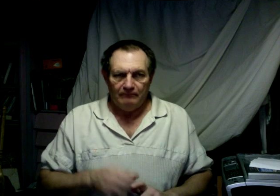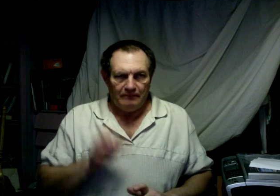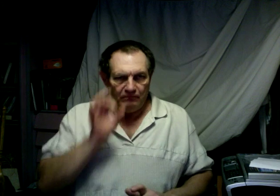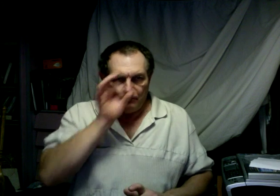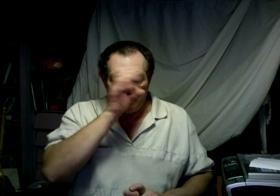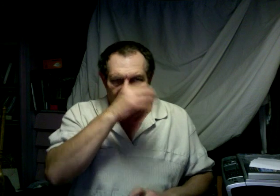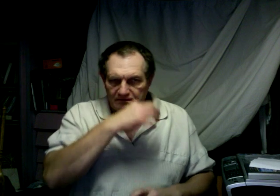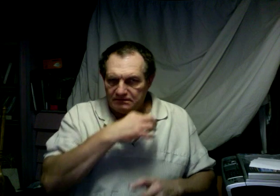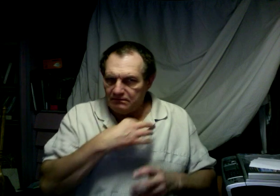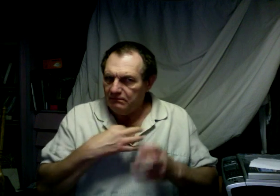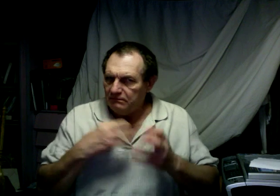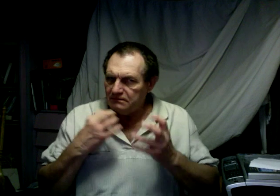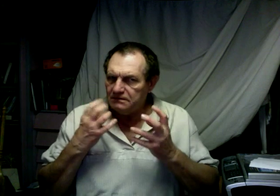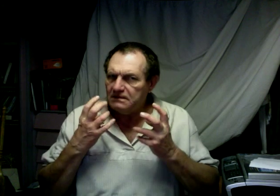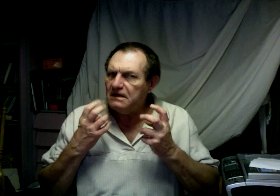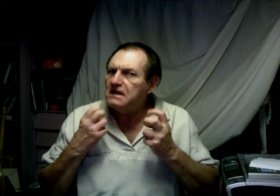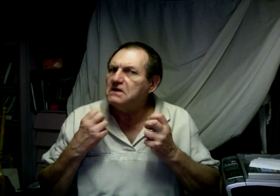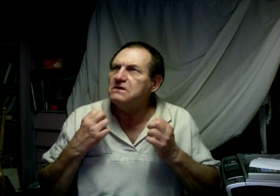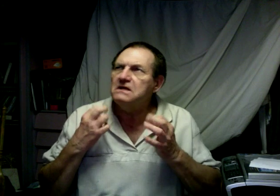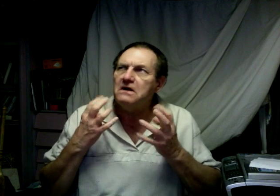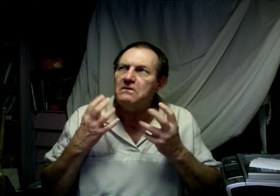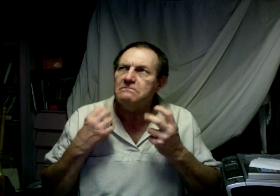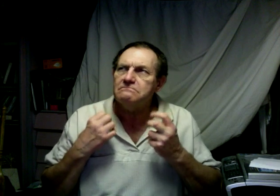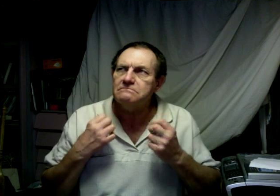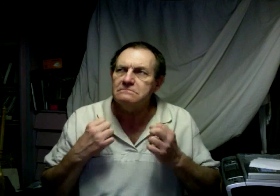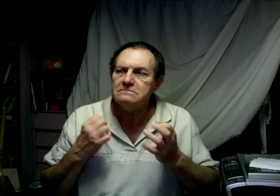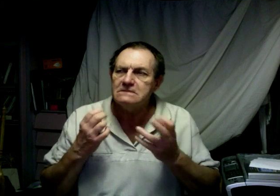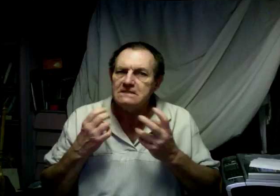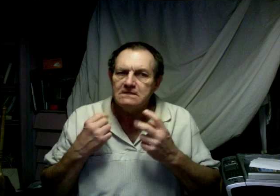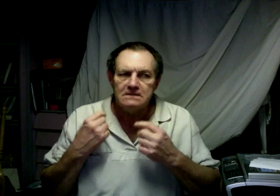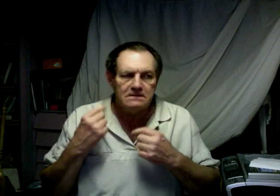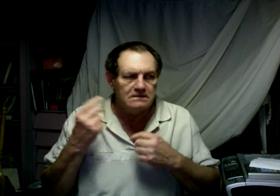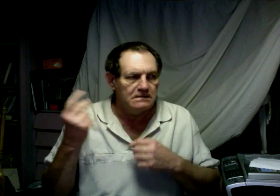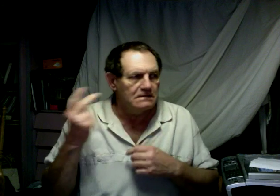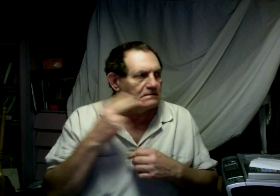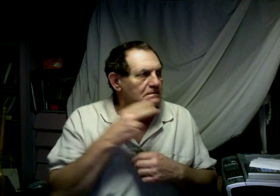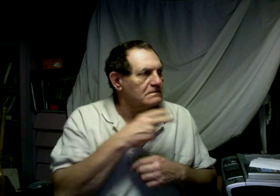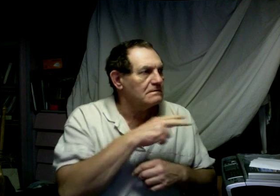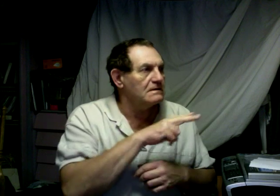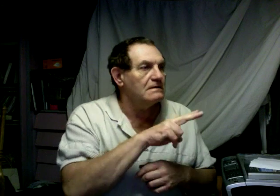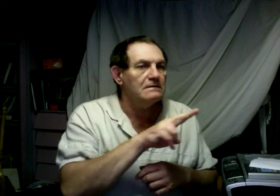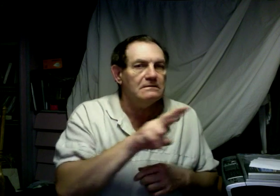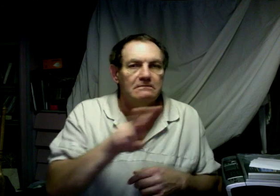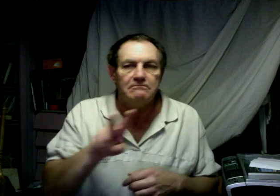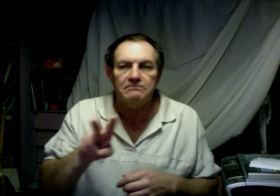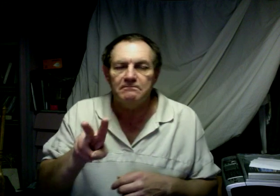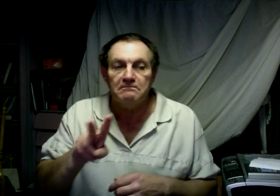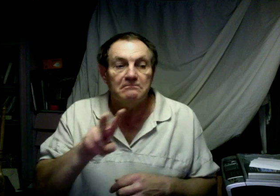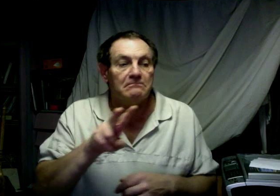The fox was getting angry now. He looks around